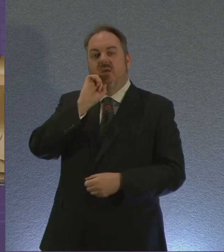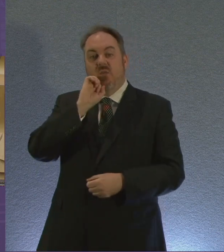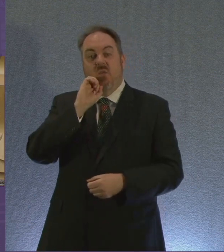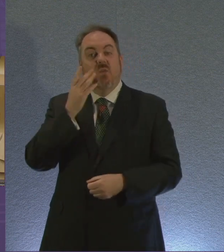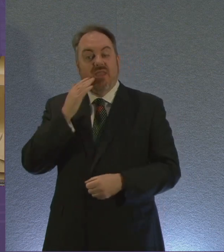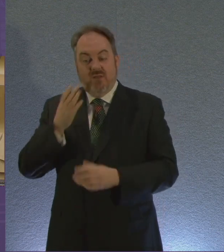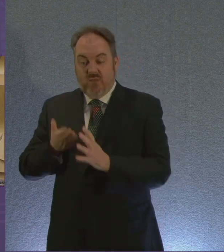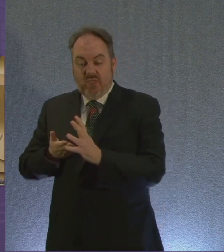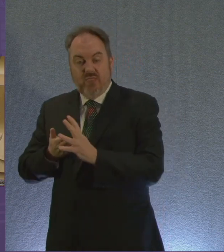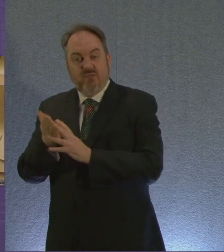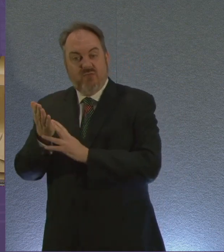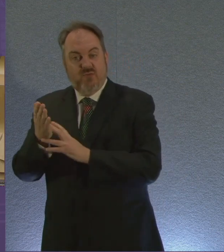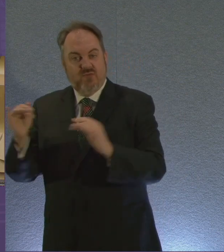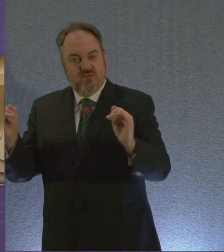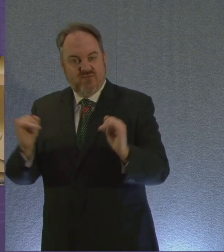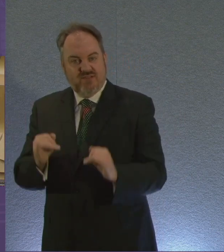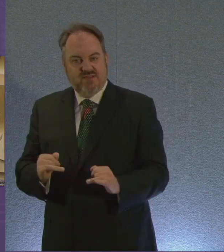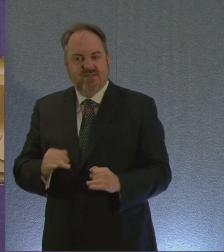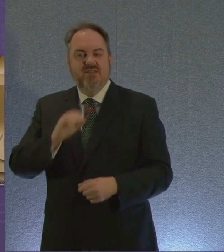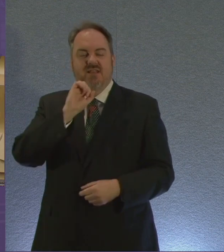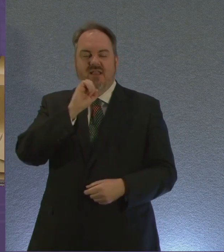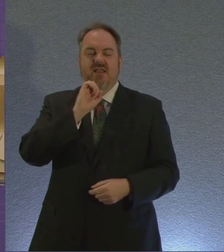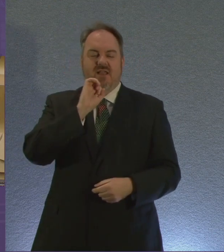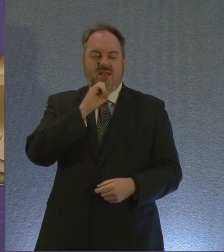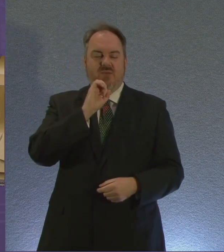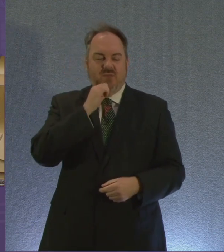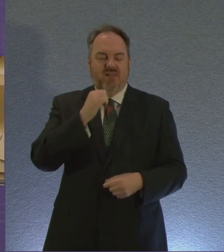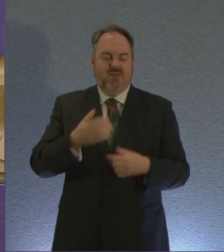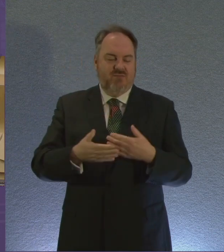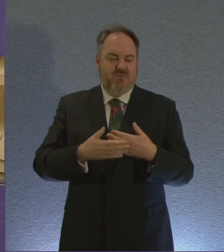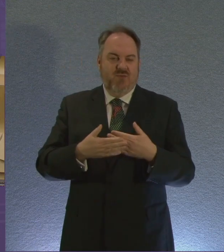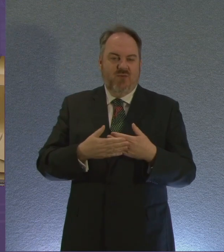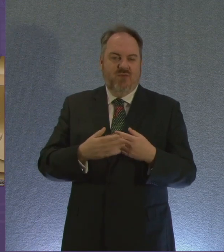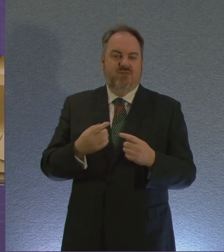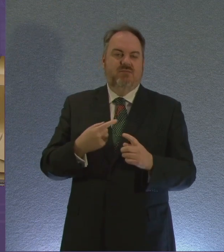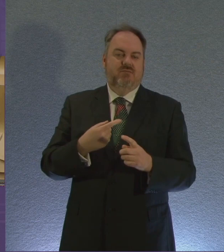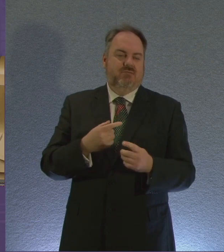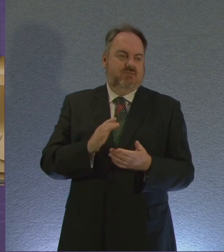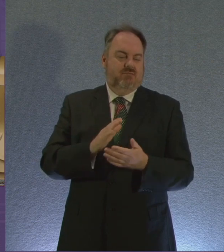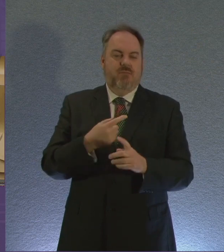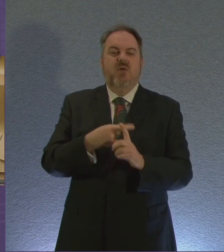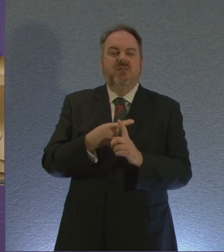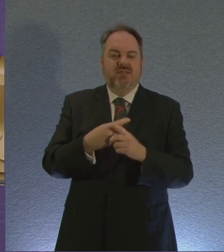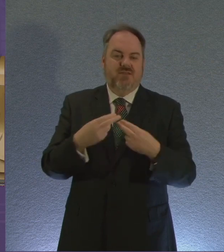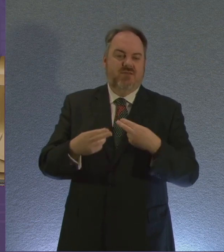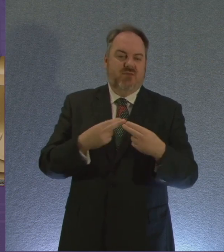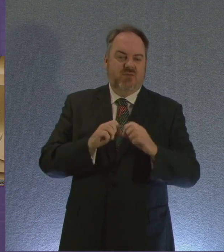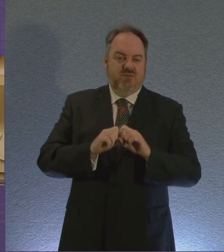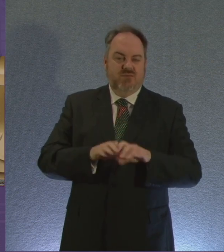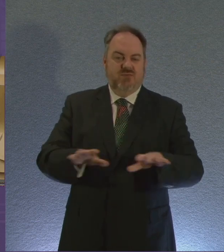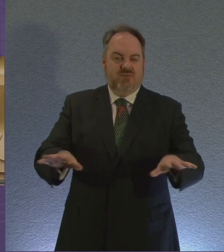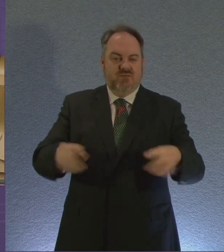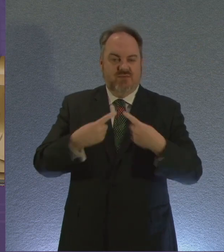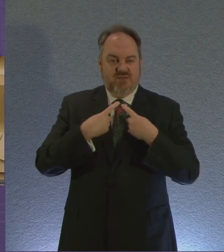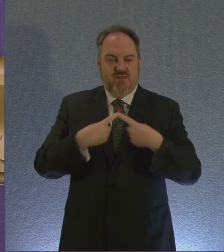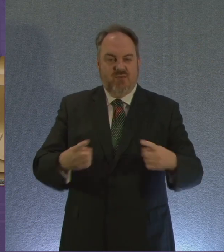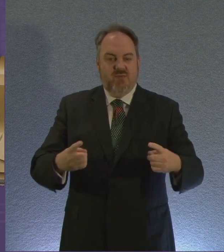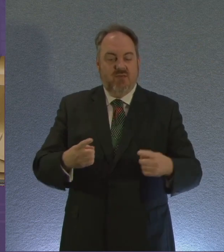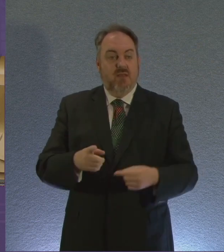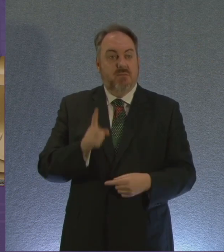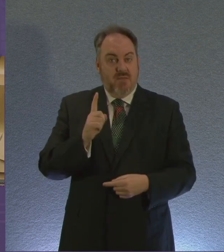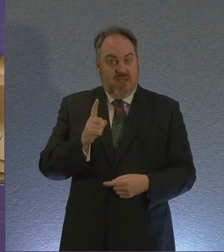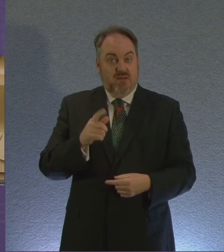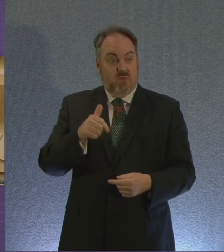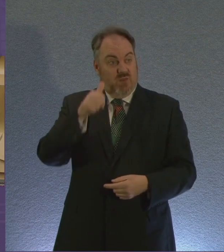so. With regards to the Scottish Child Payment, this is of course a demand-led budget. We are anticipating seeing an increase in